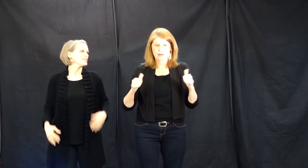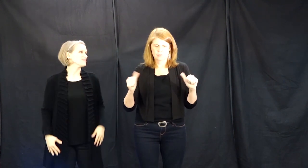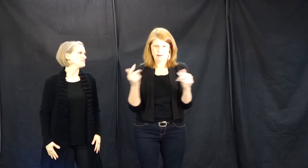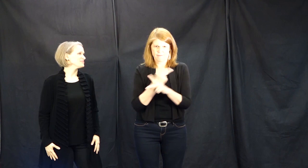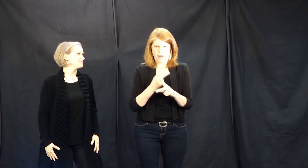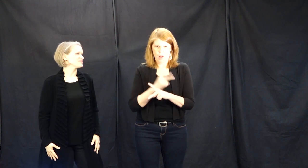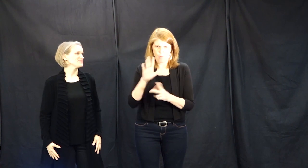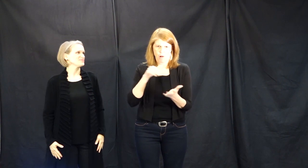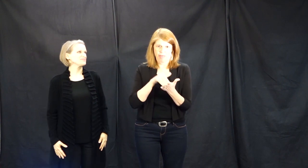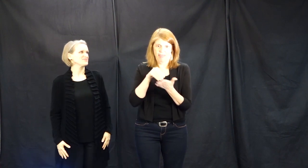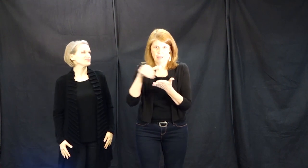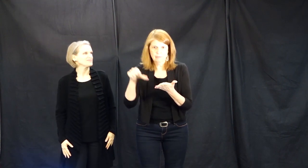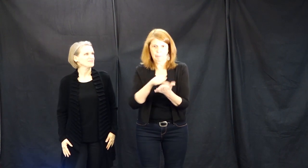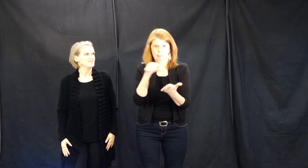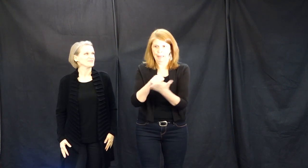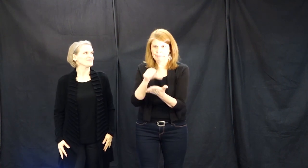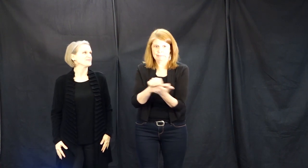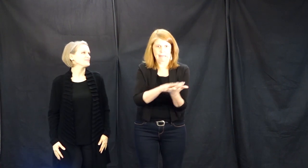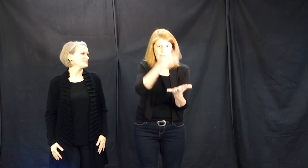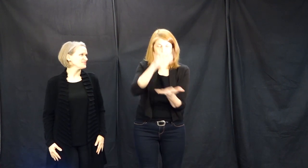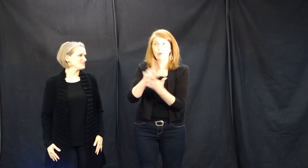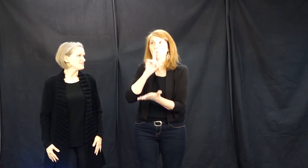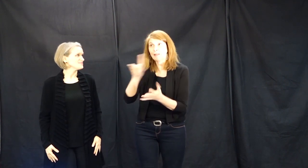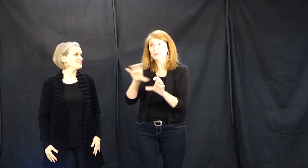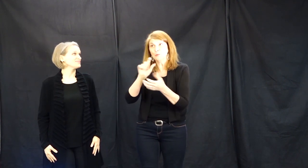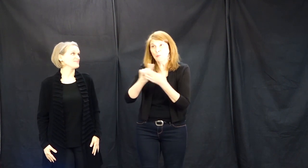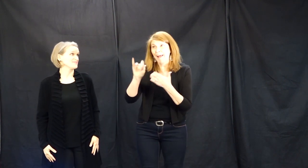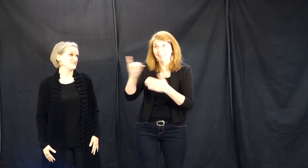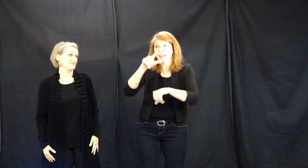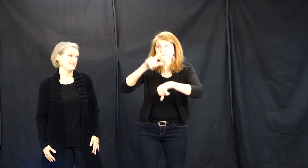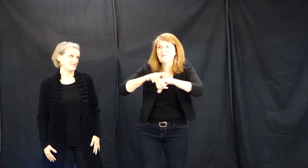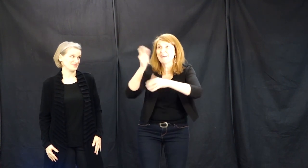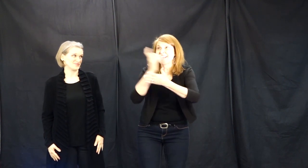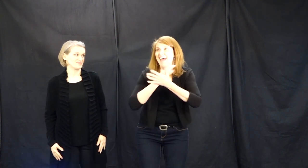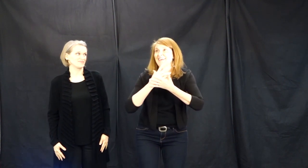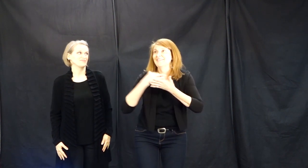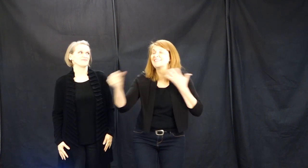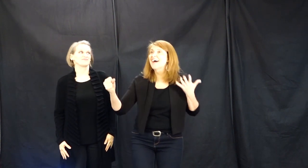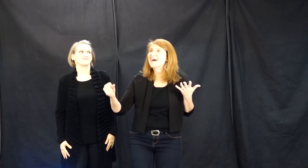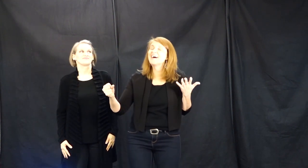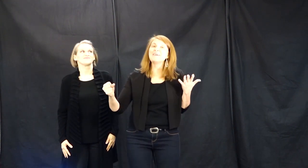thousands of pages of writings. You really do right, but you're running out of time.